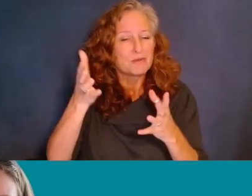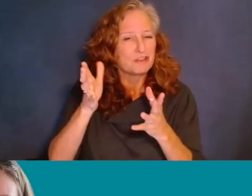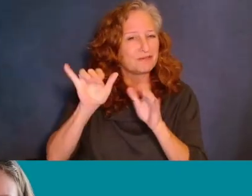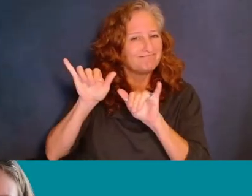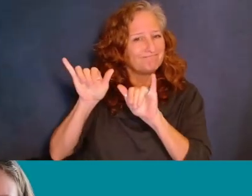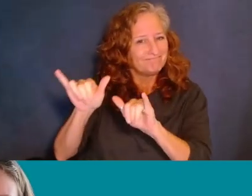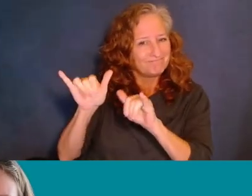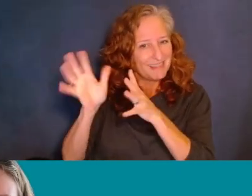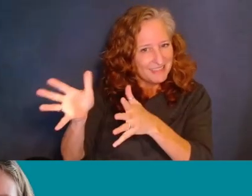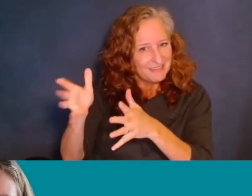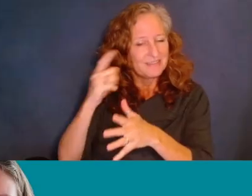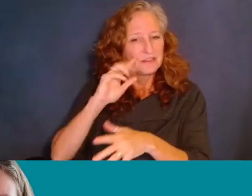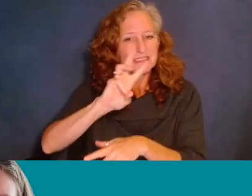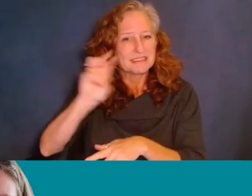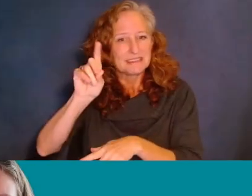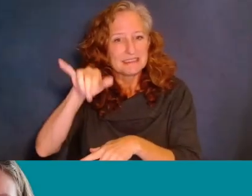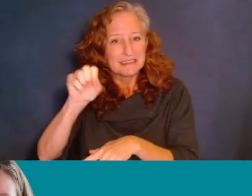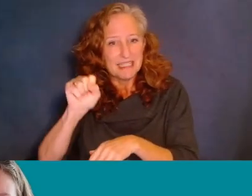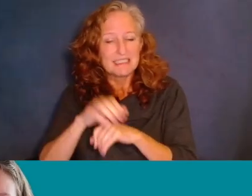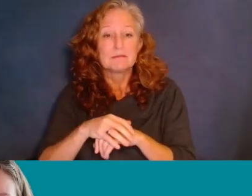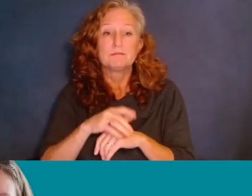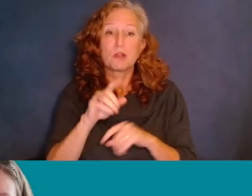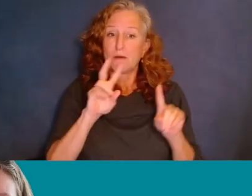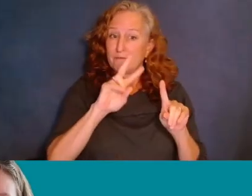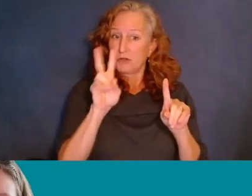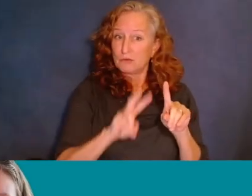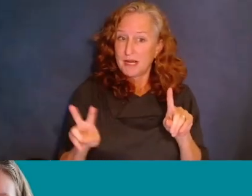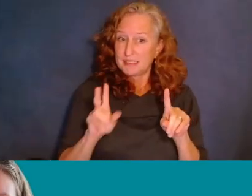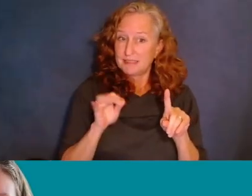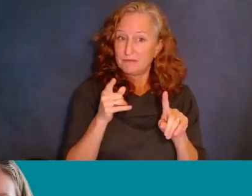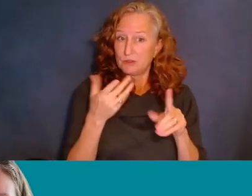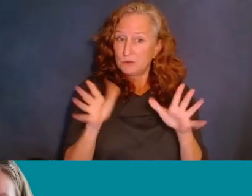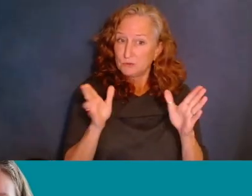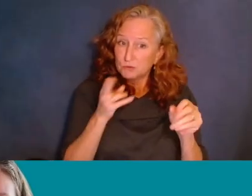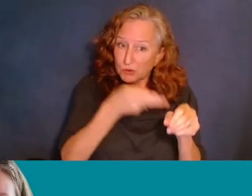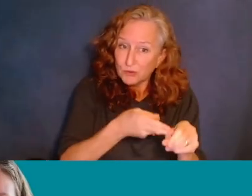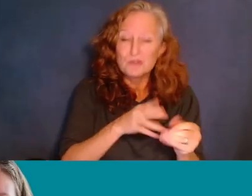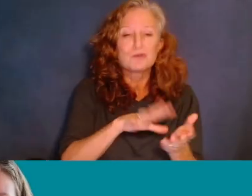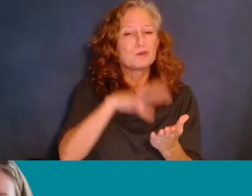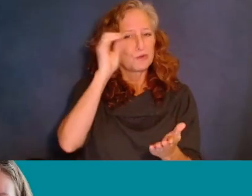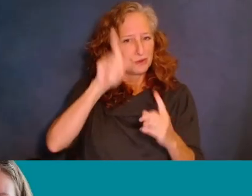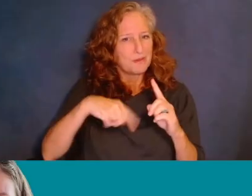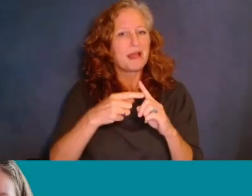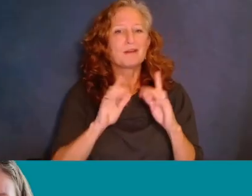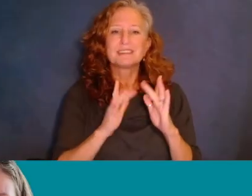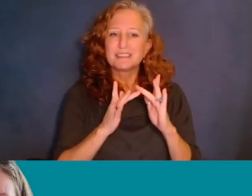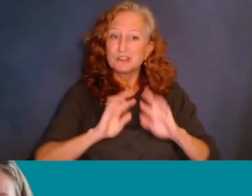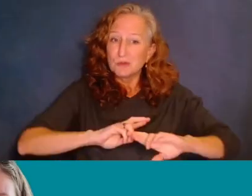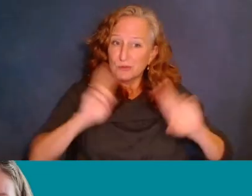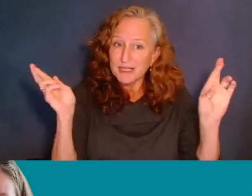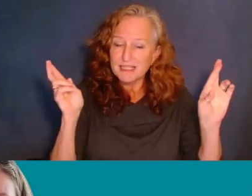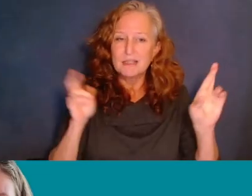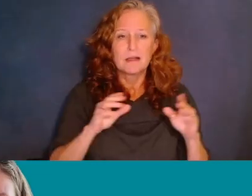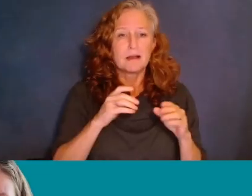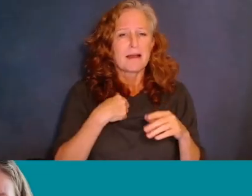joined that earlier, you learned about Verizon Digital Ready and all the wonderful small business things. They do have a lot of sort of social